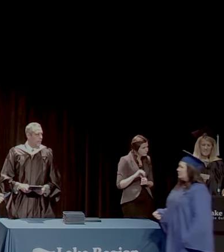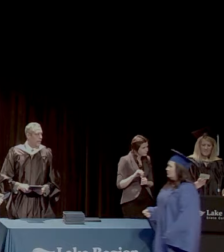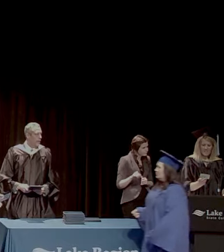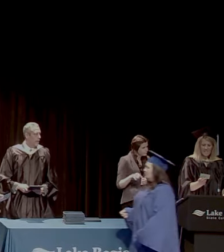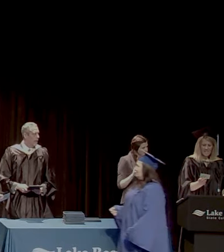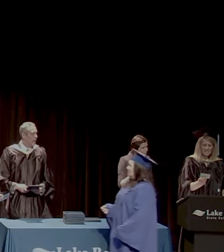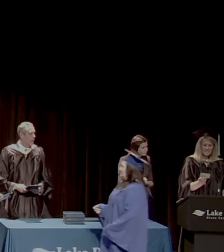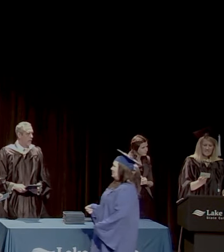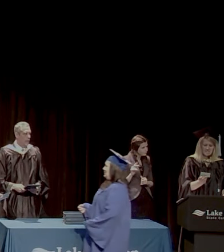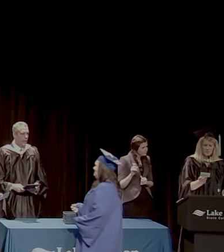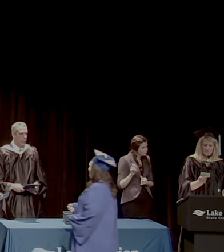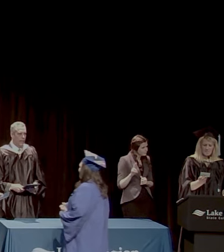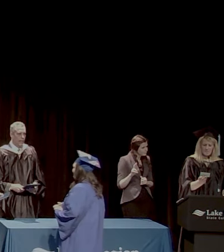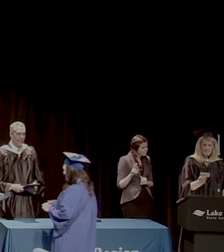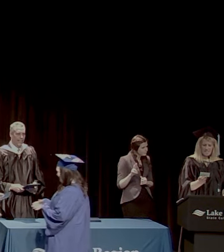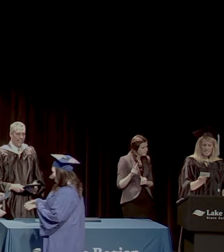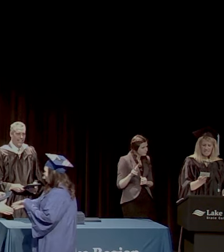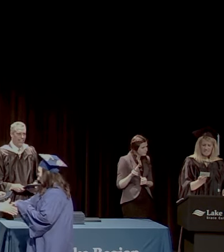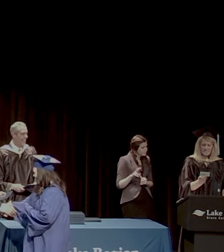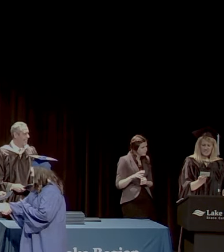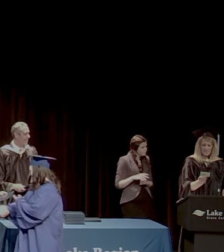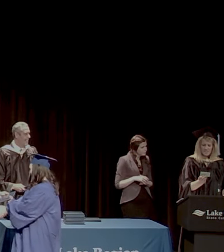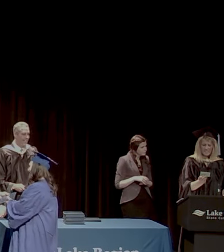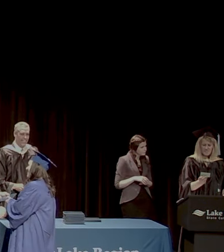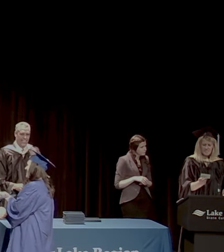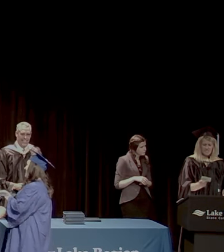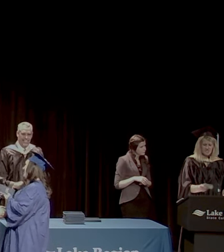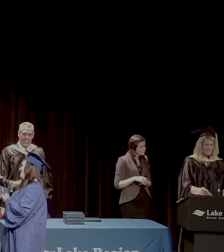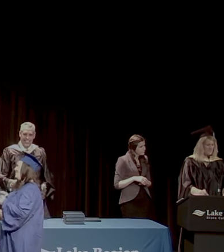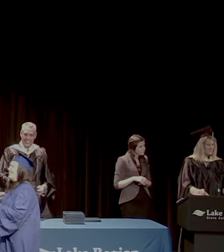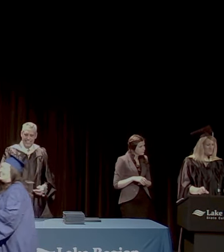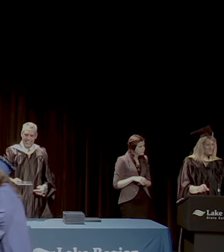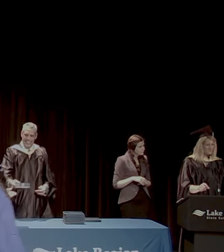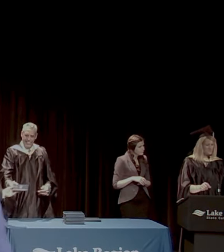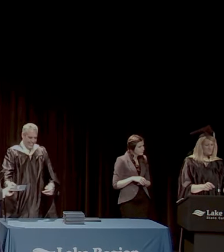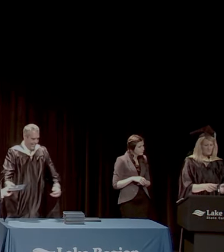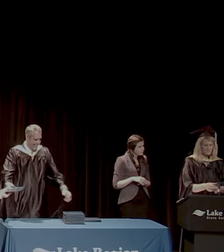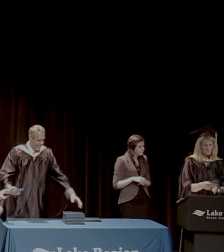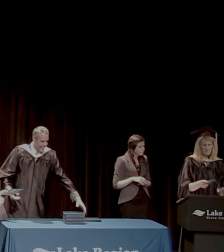Jennifer Vedanea, Associate in Applied Science, Associate Degree Nurse.